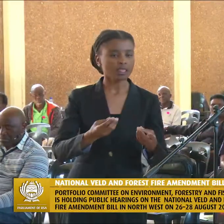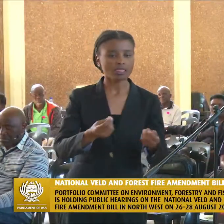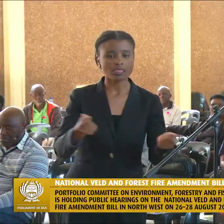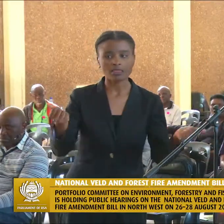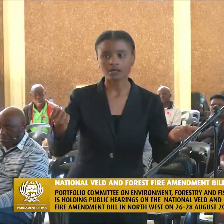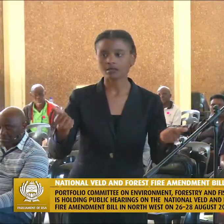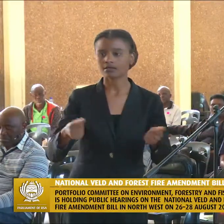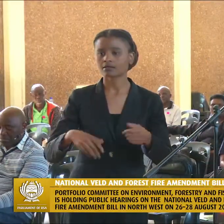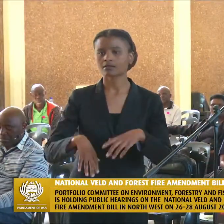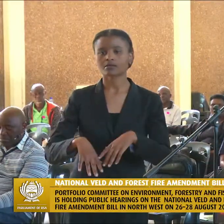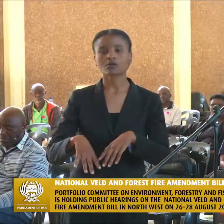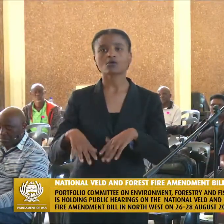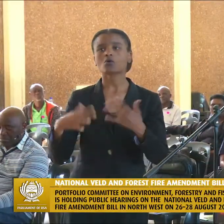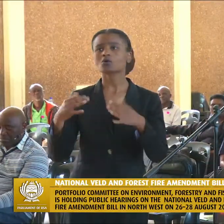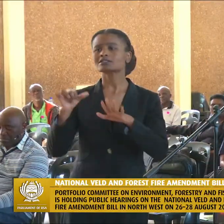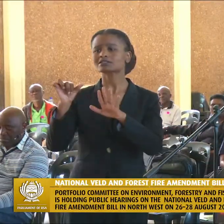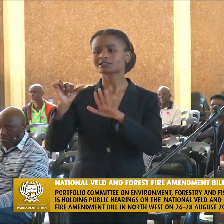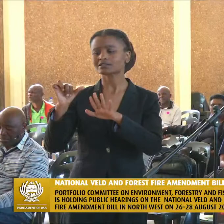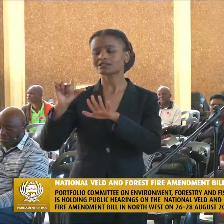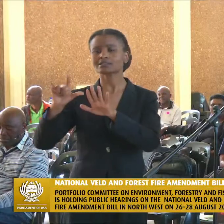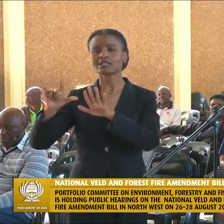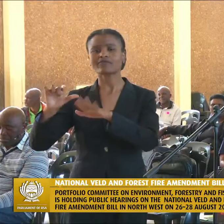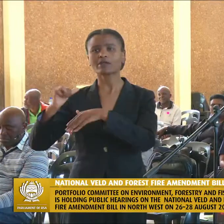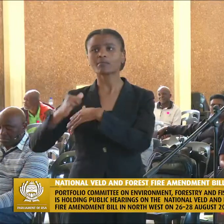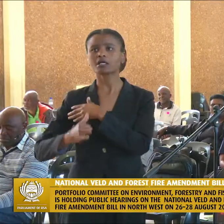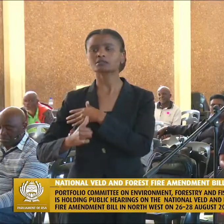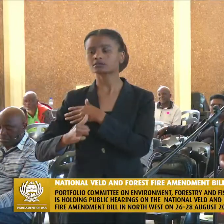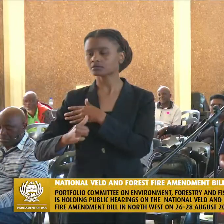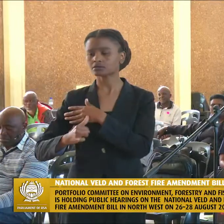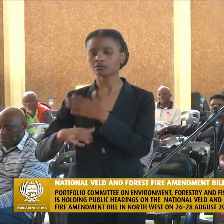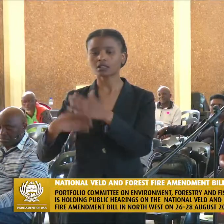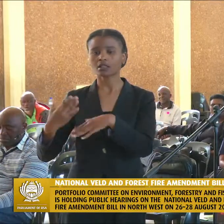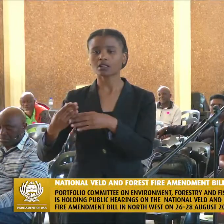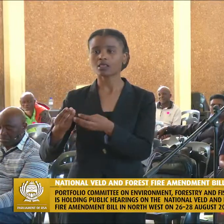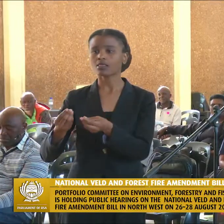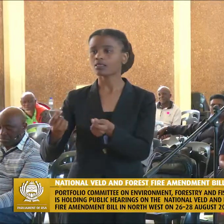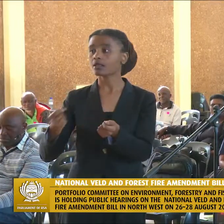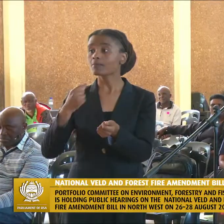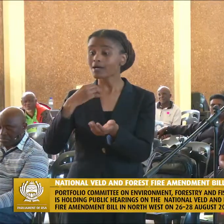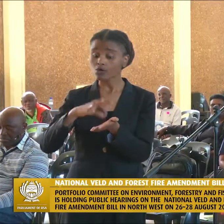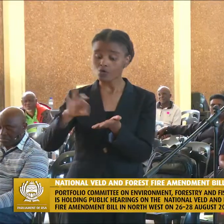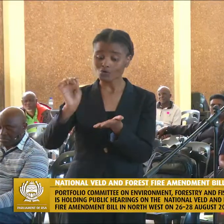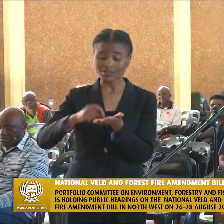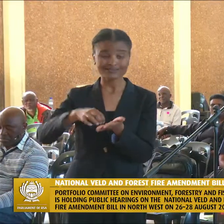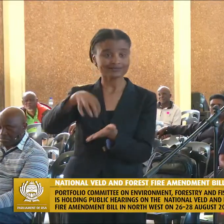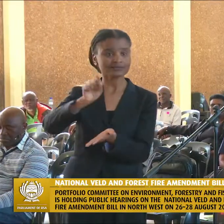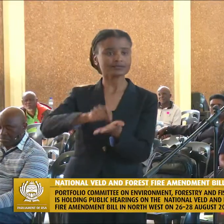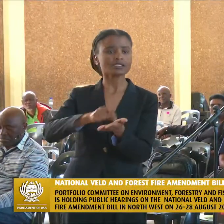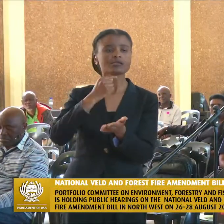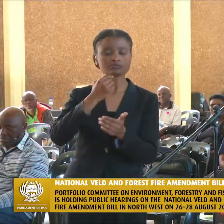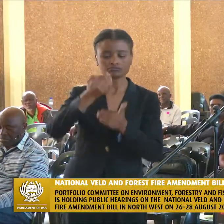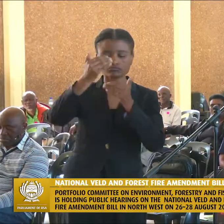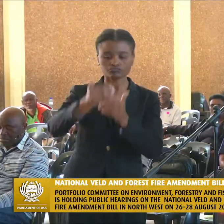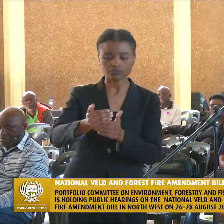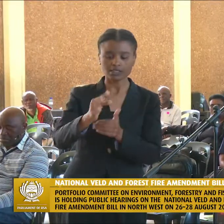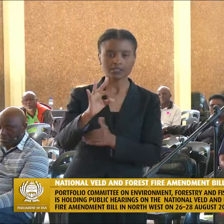it can be six to seven months but the contract which was initially signed it was meant for three years